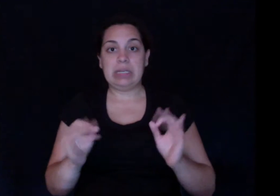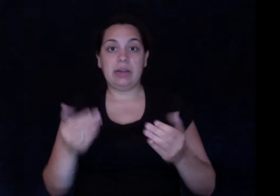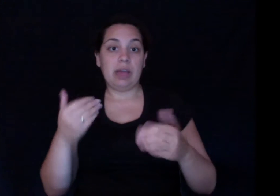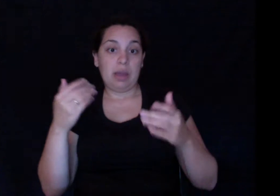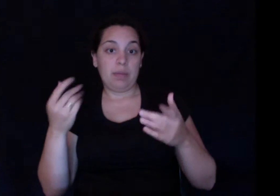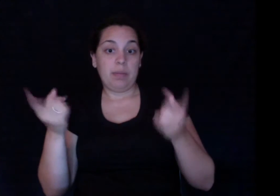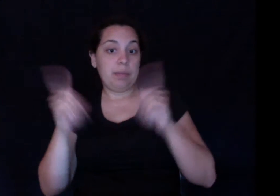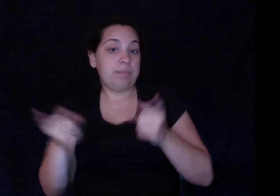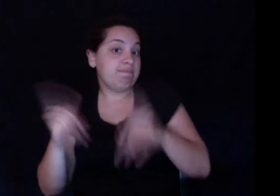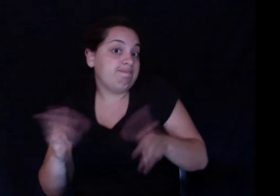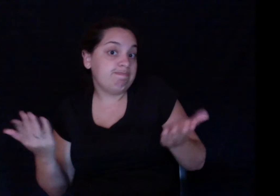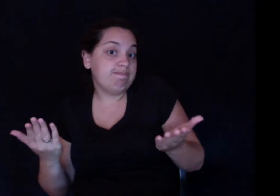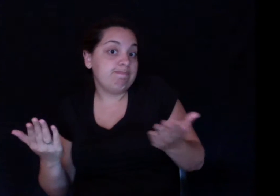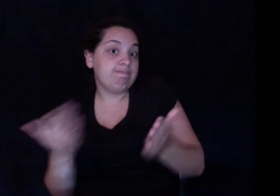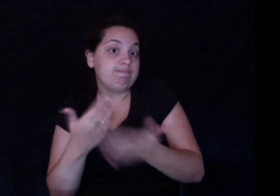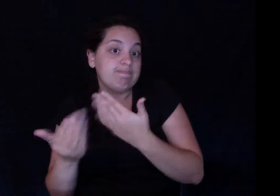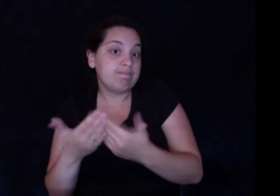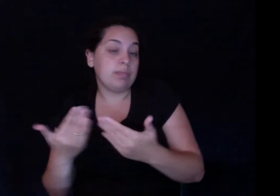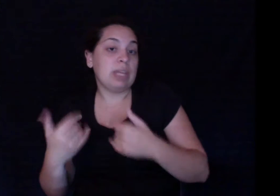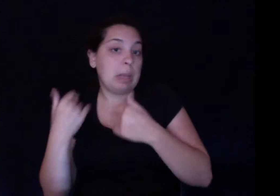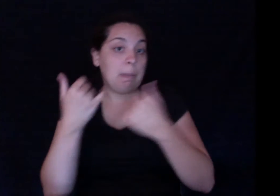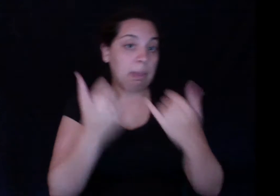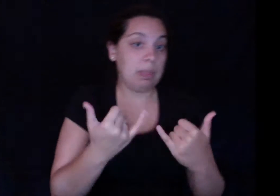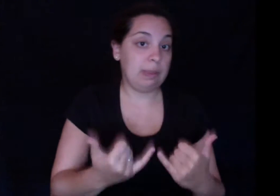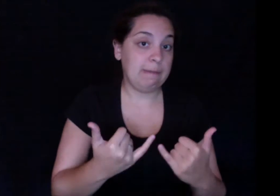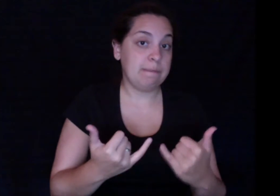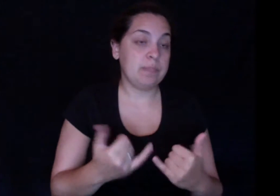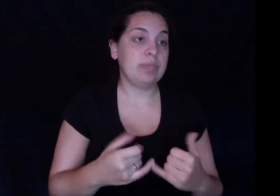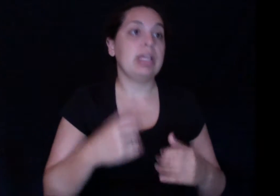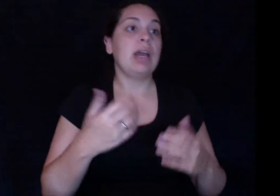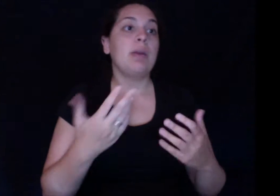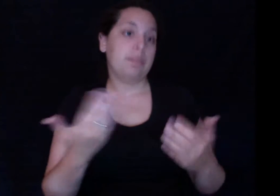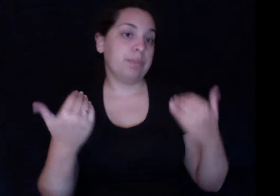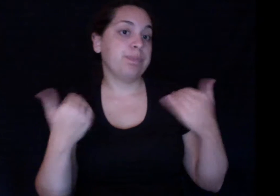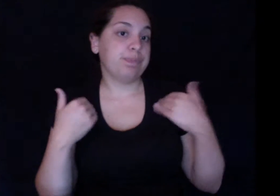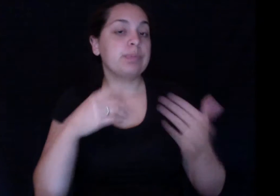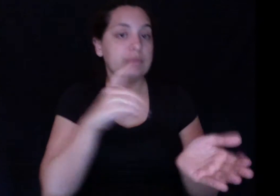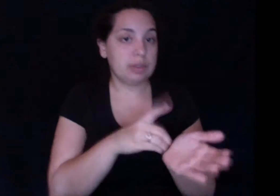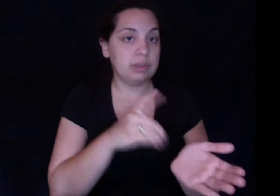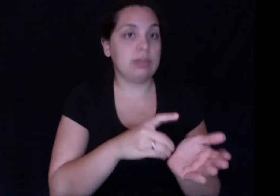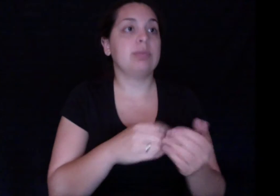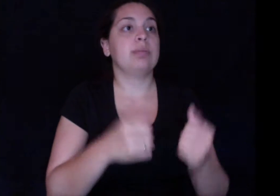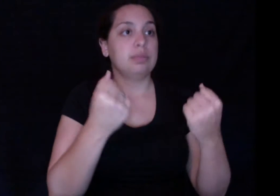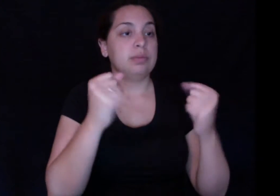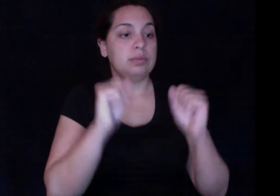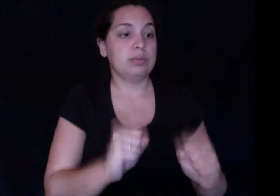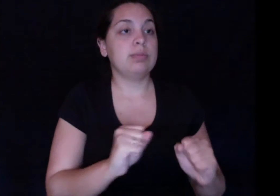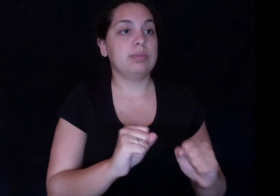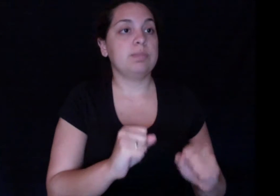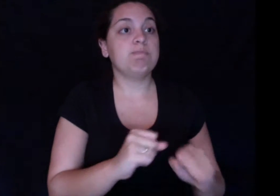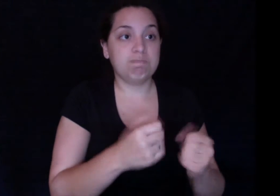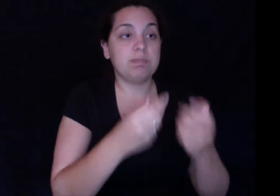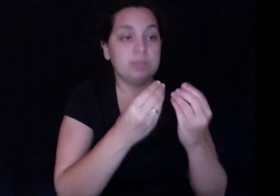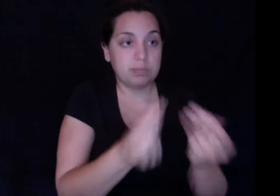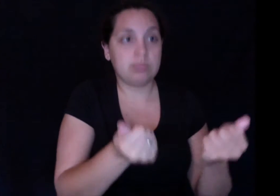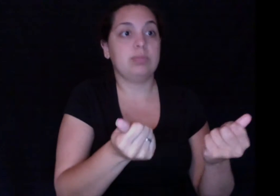him, he has been donating whenever he can. He used to make special journeys to donate. He'd take up a fair bit of his